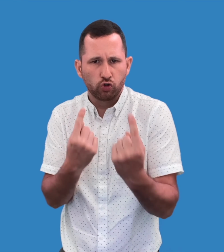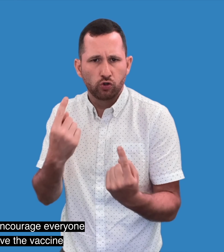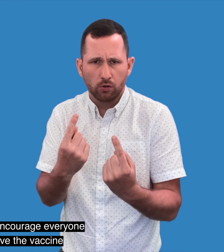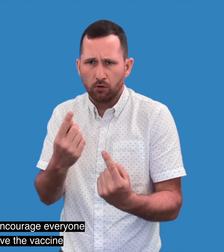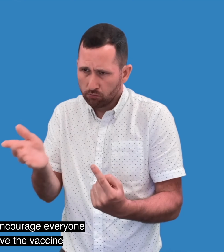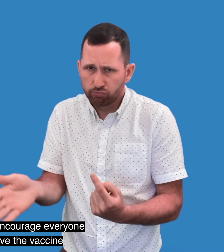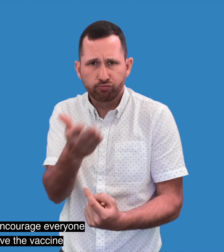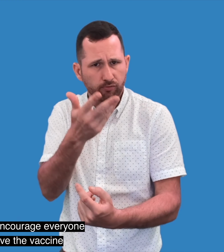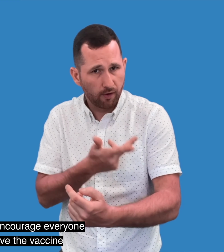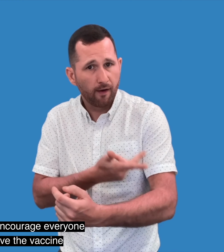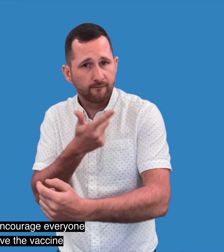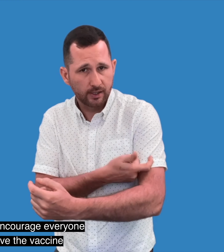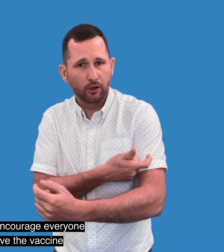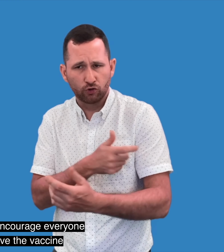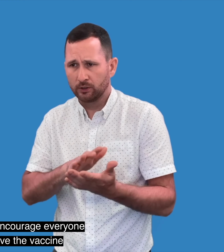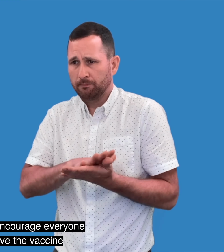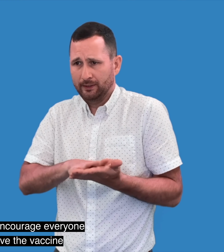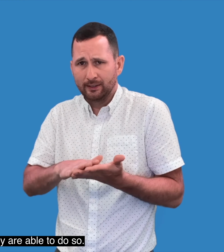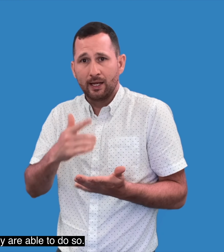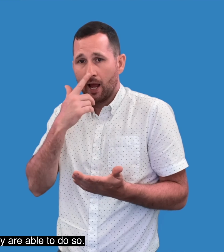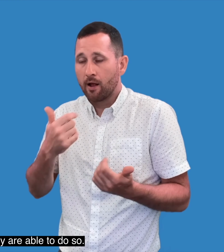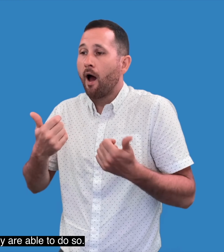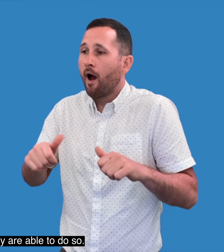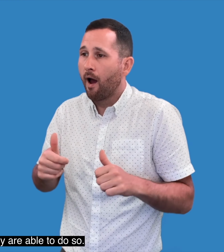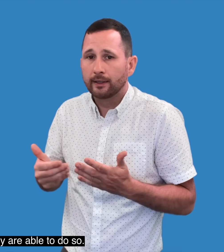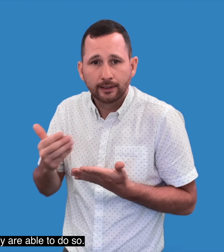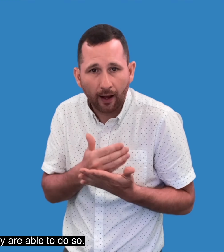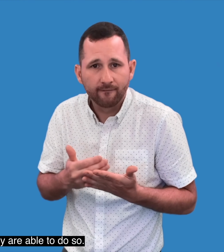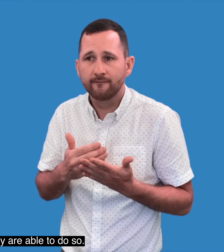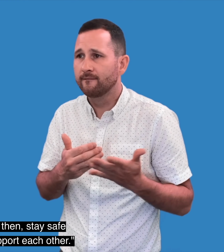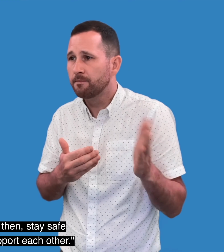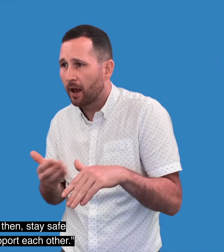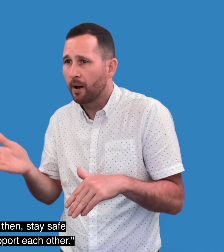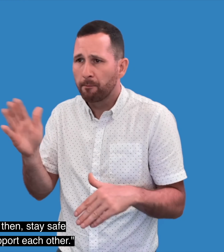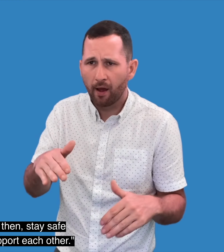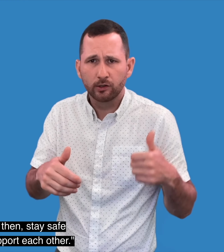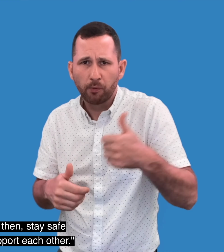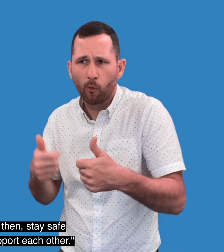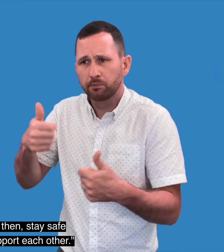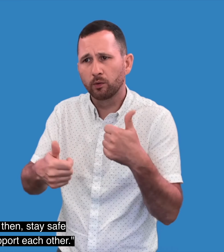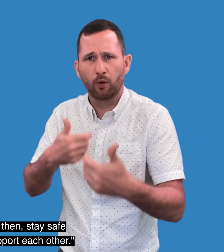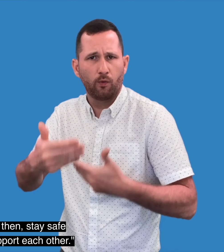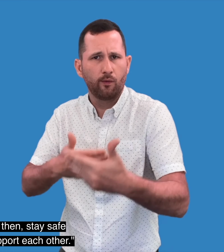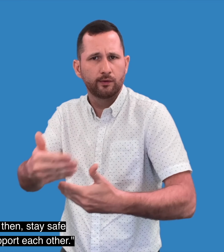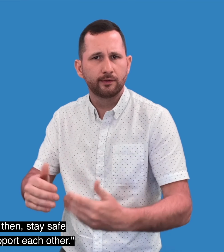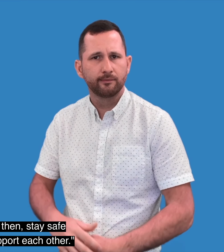I would encourage everyone to have the vaccine when they are able to do so. Until then, stay safe and support each